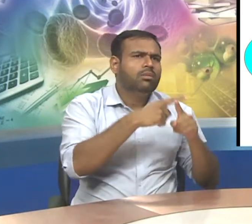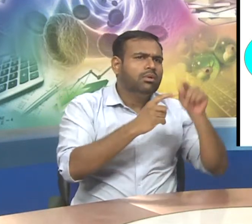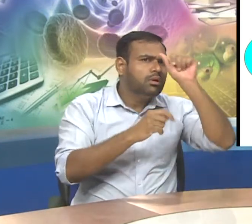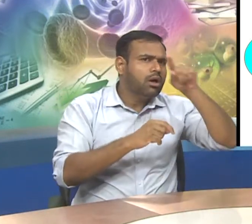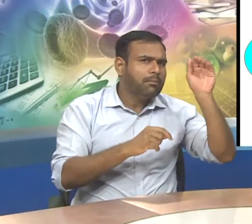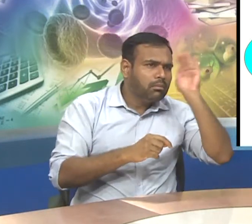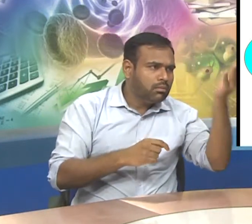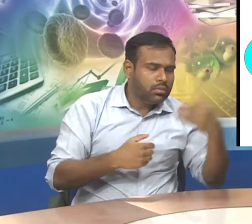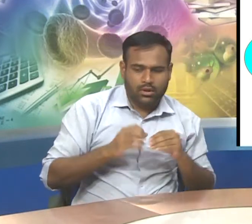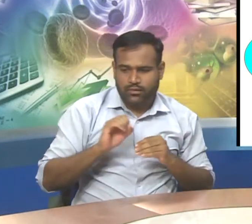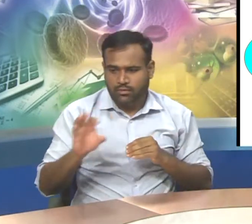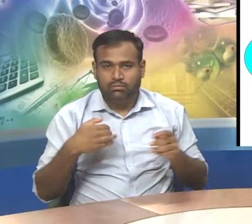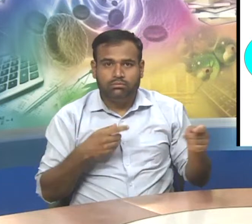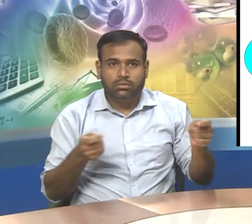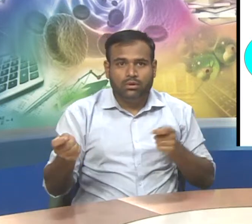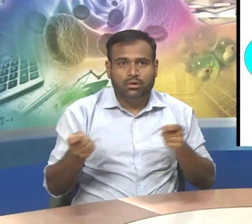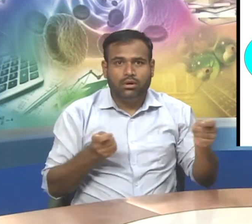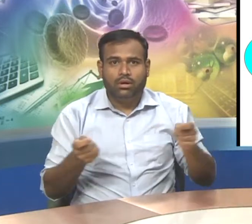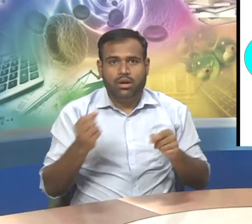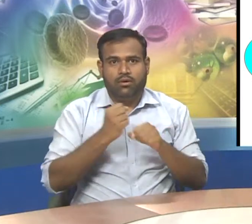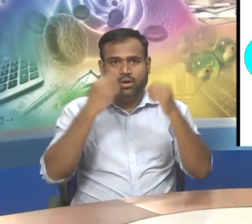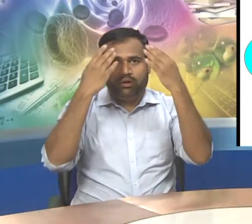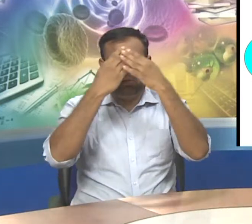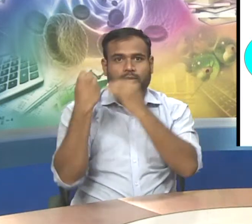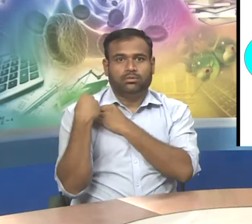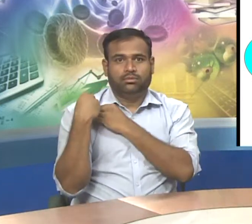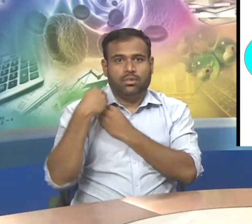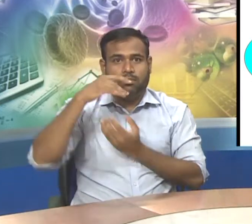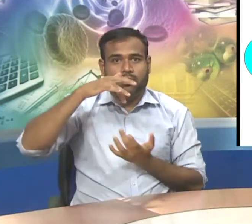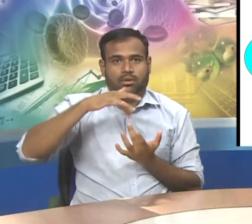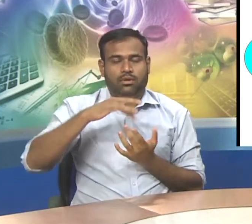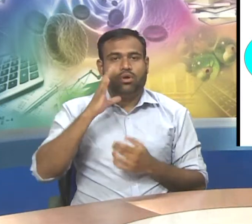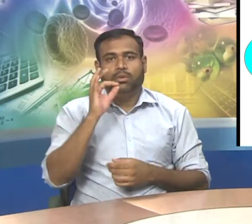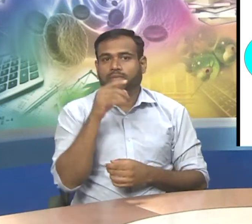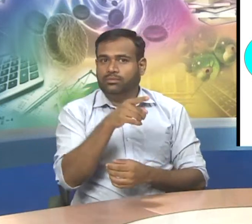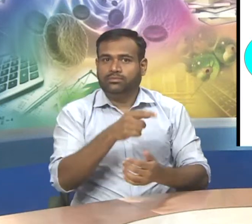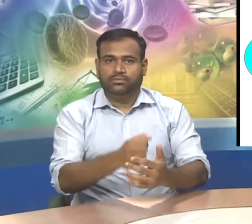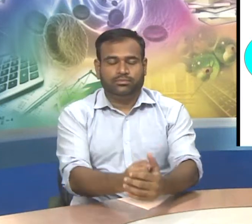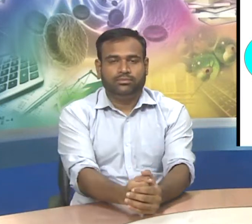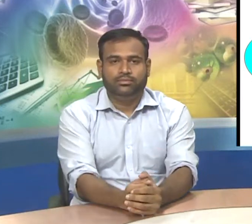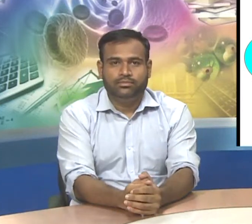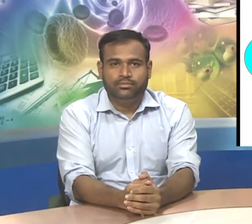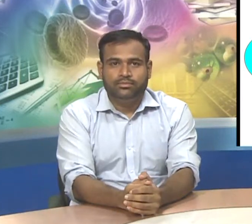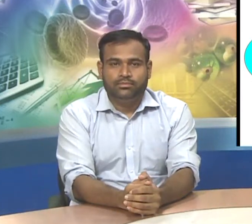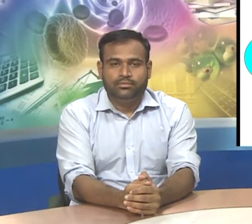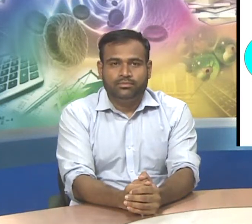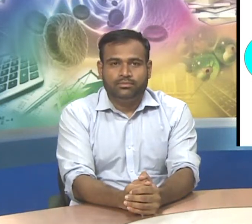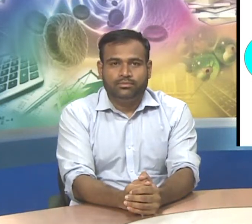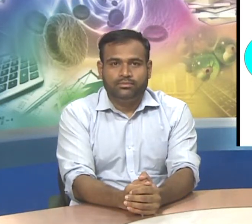union government. So certain powers are given to the governor.